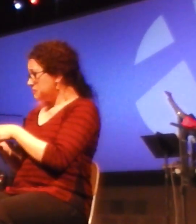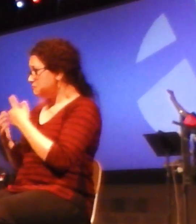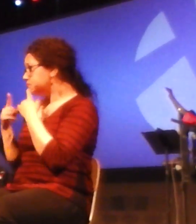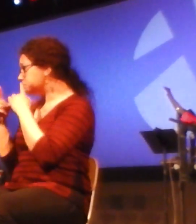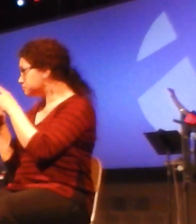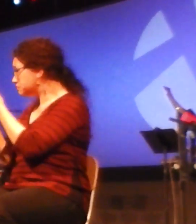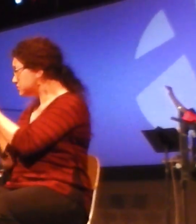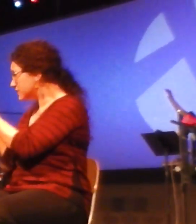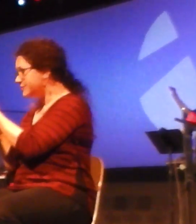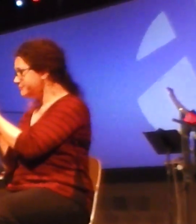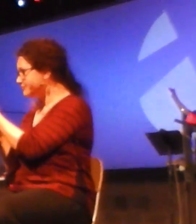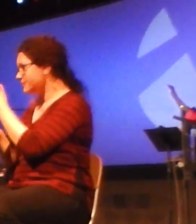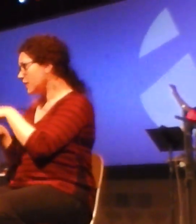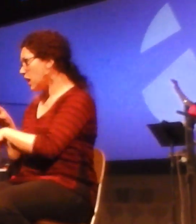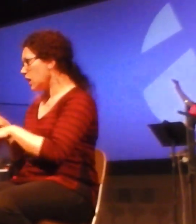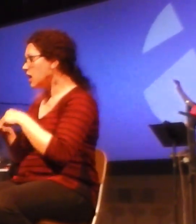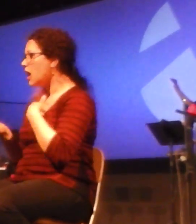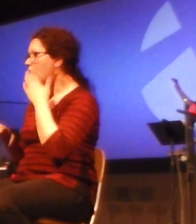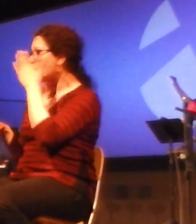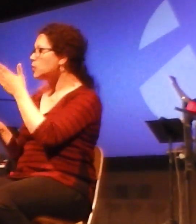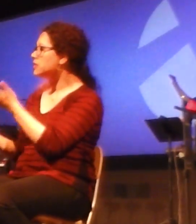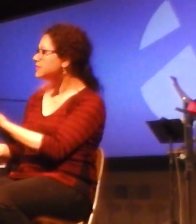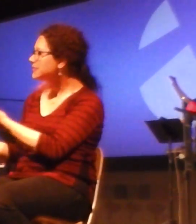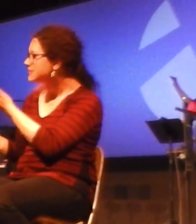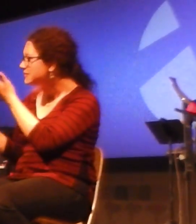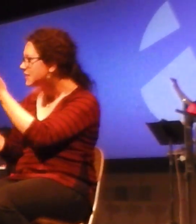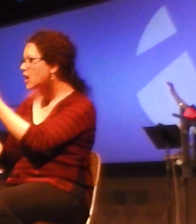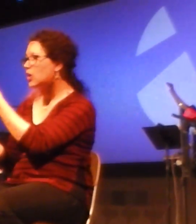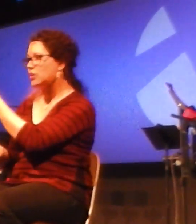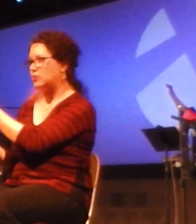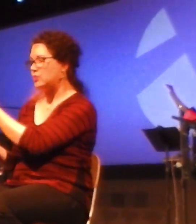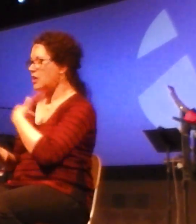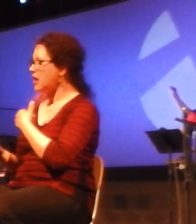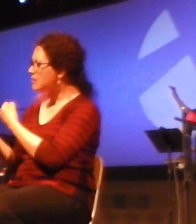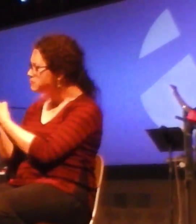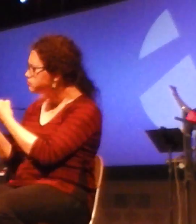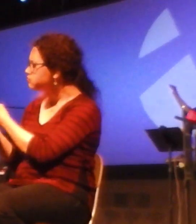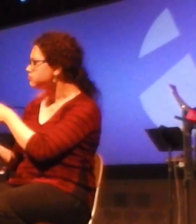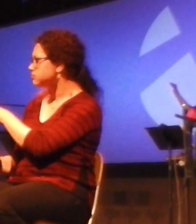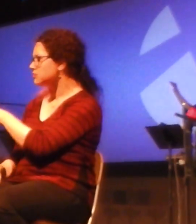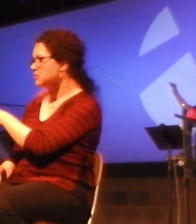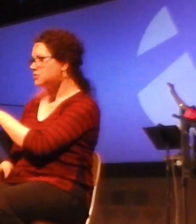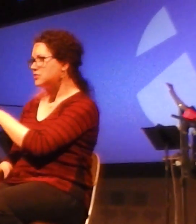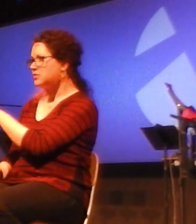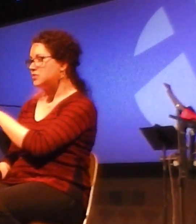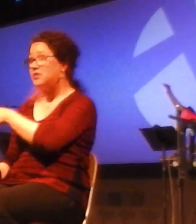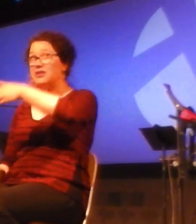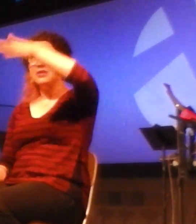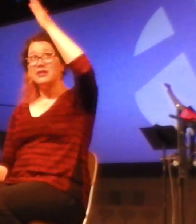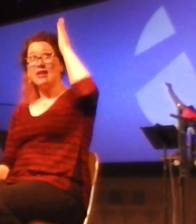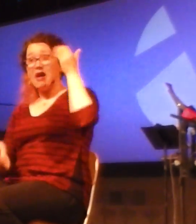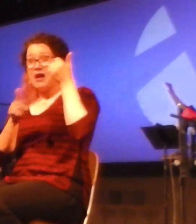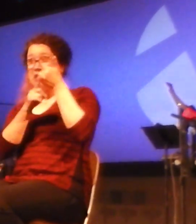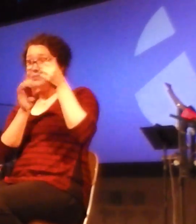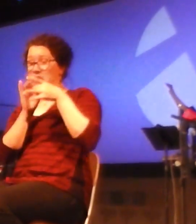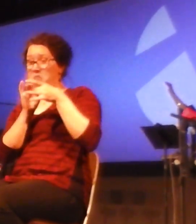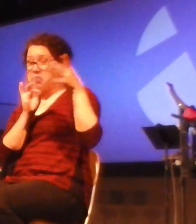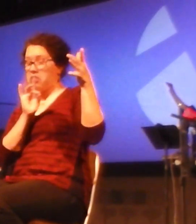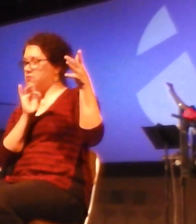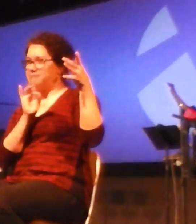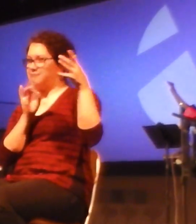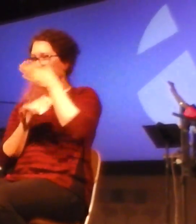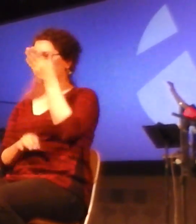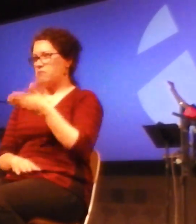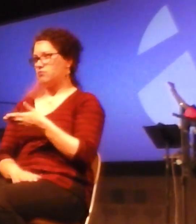I'll just carry you through this. God does not exile himself from us. We tend to